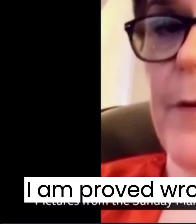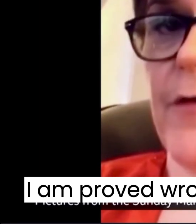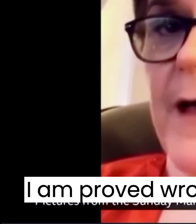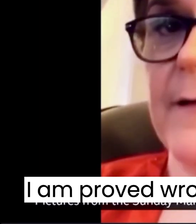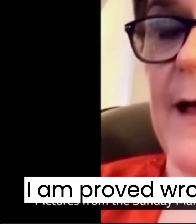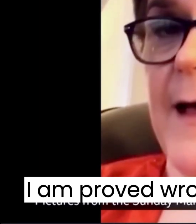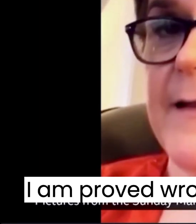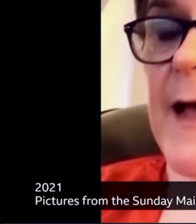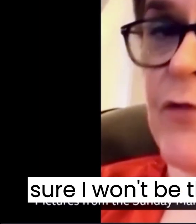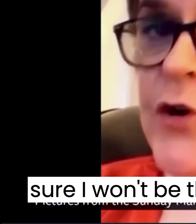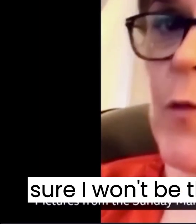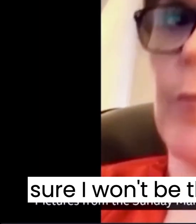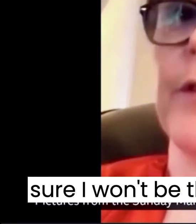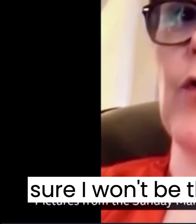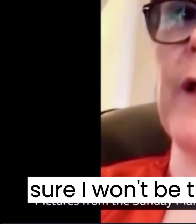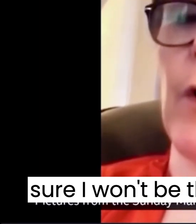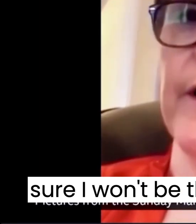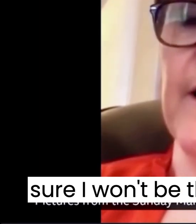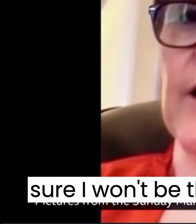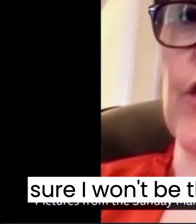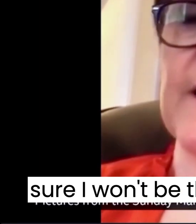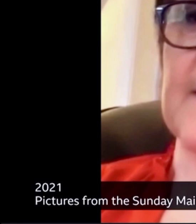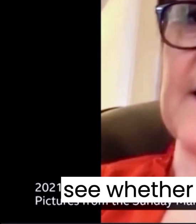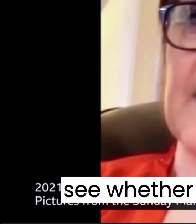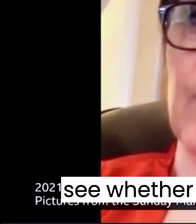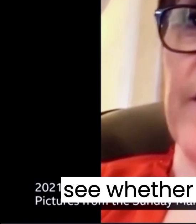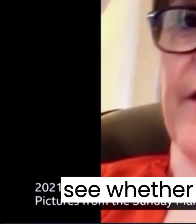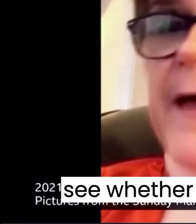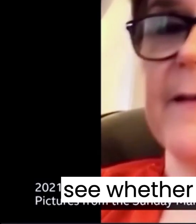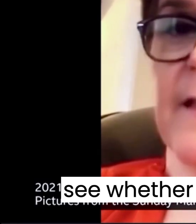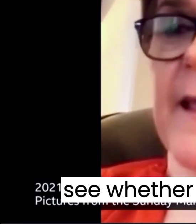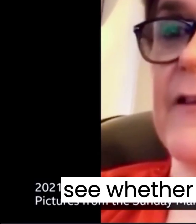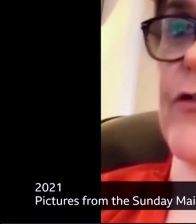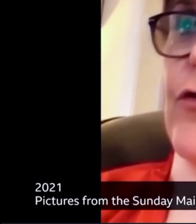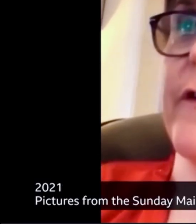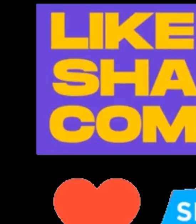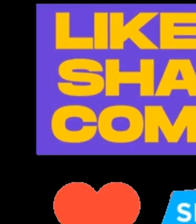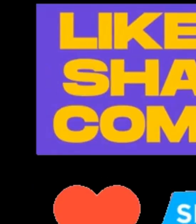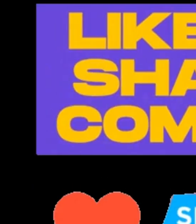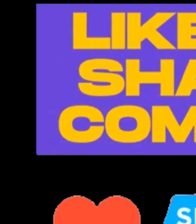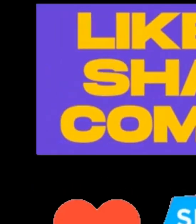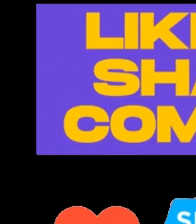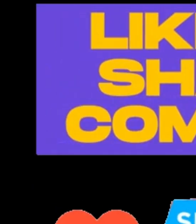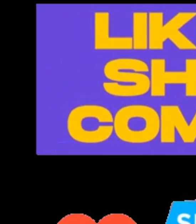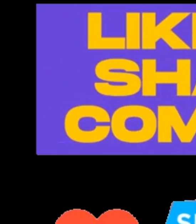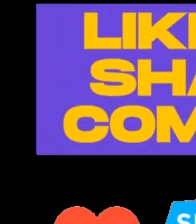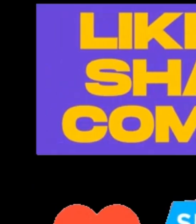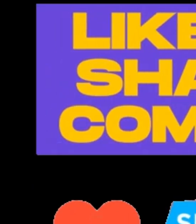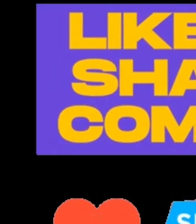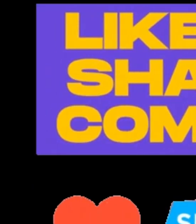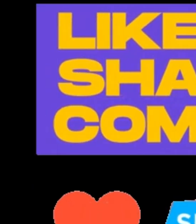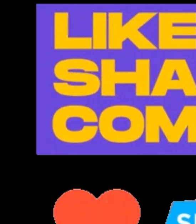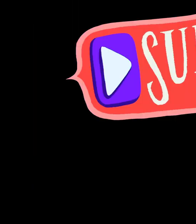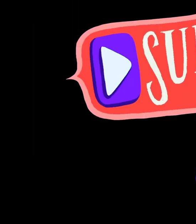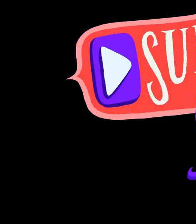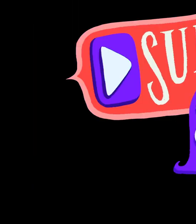wrong about that, and I'm sure I won't be the only one looking to see whether that is the case or not.